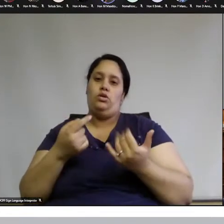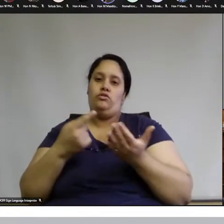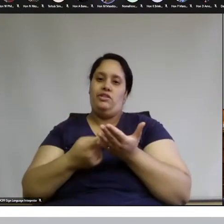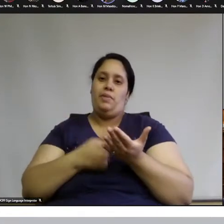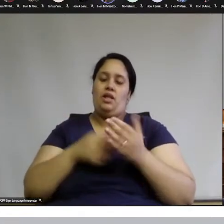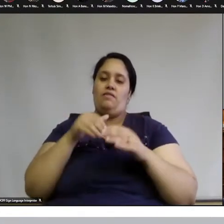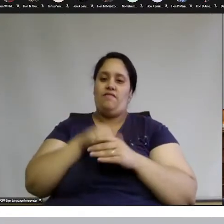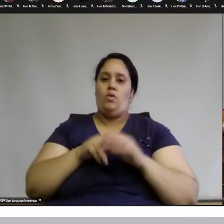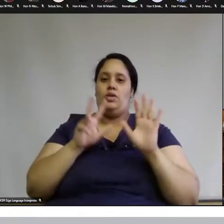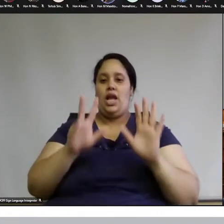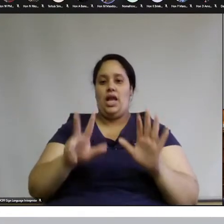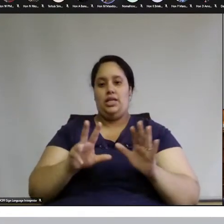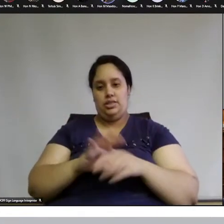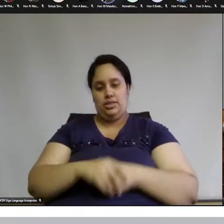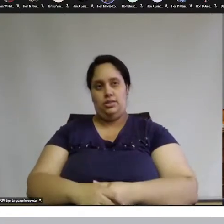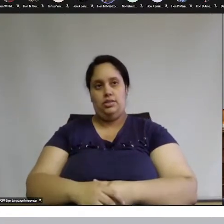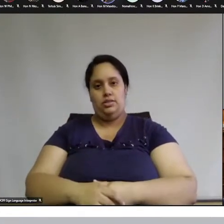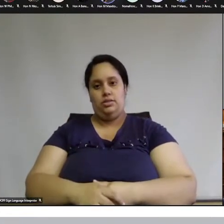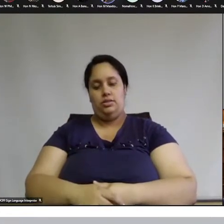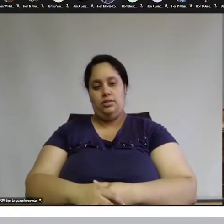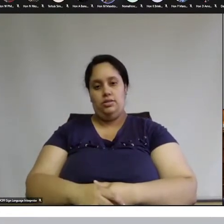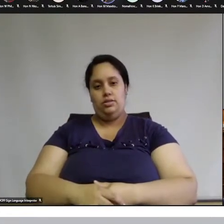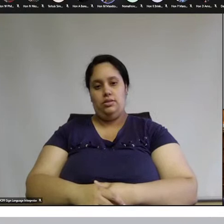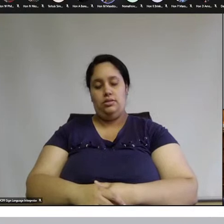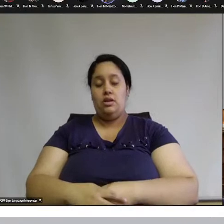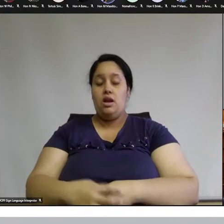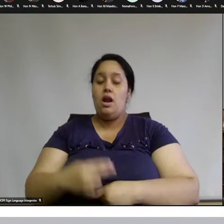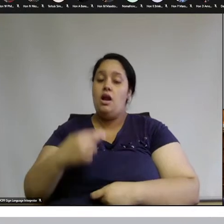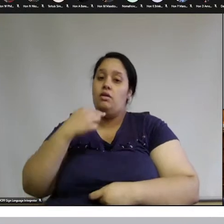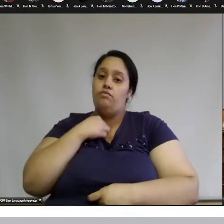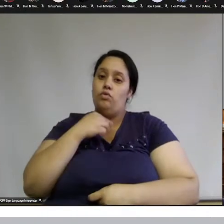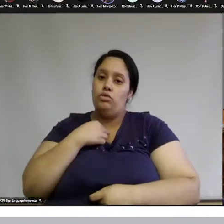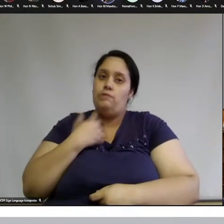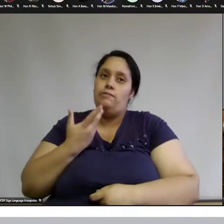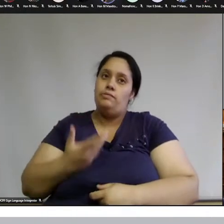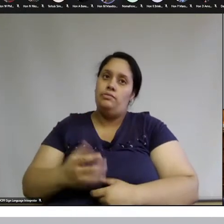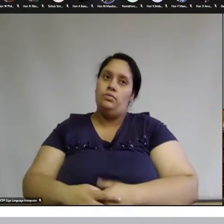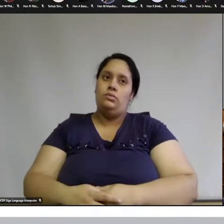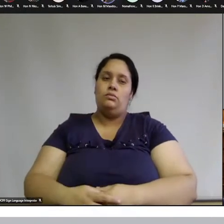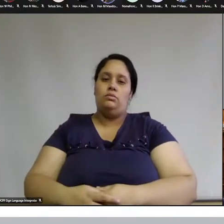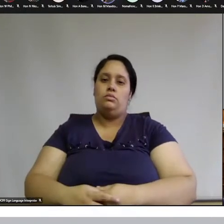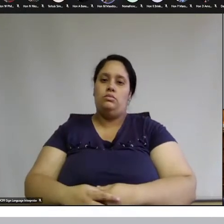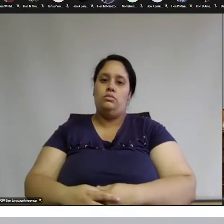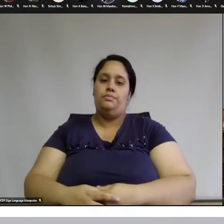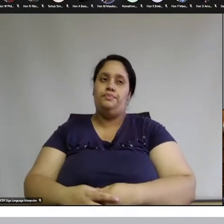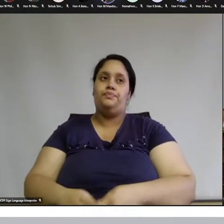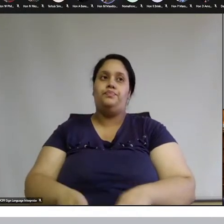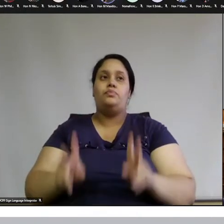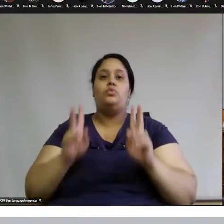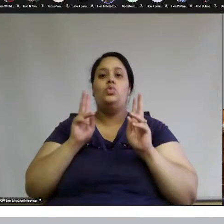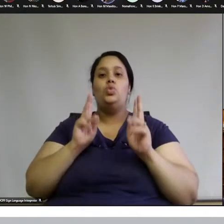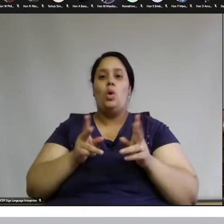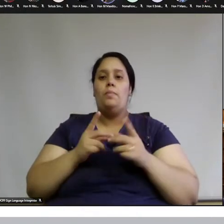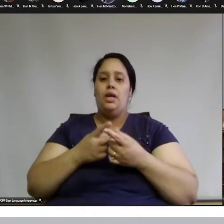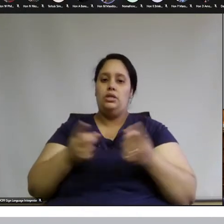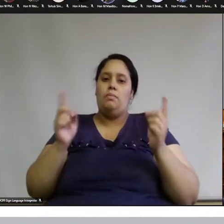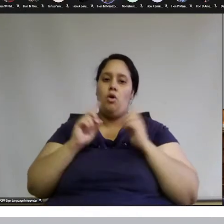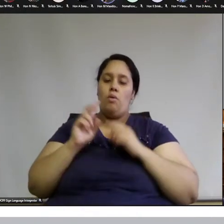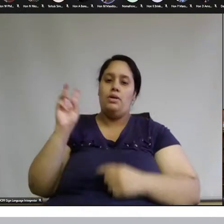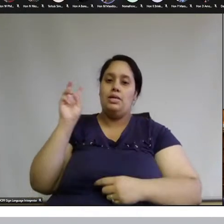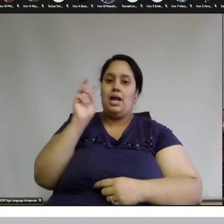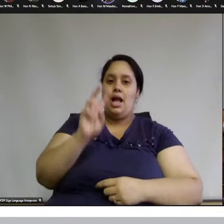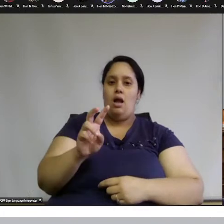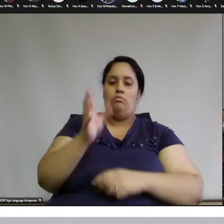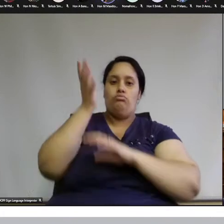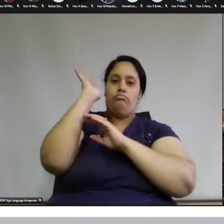8. The unfortunate part is that usually when the department comes to address us, you'll